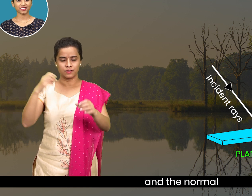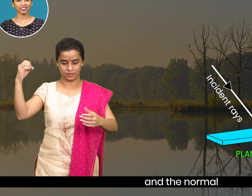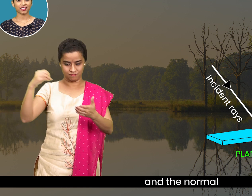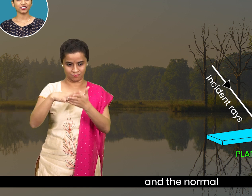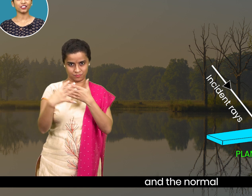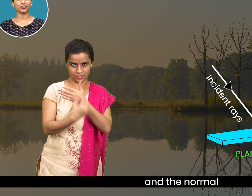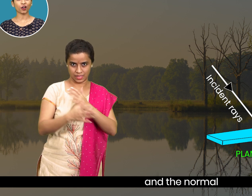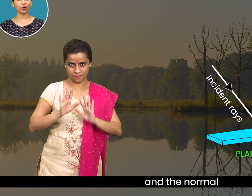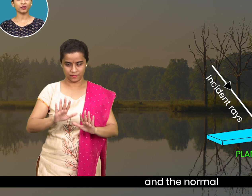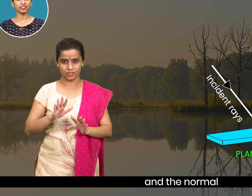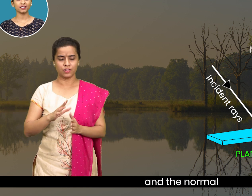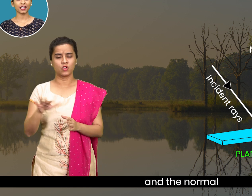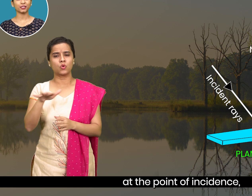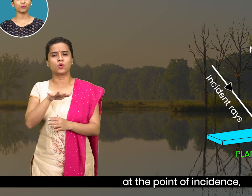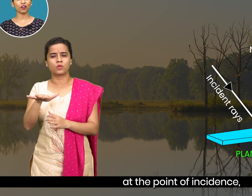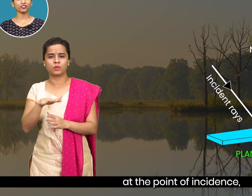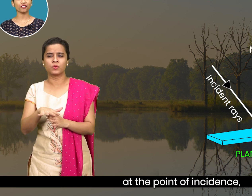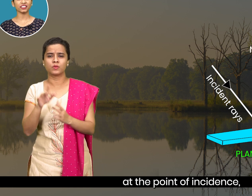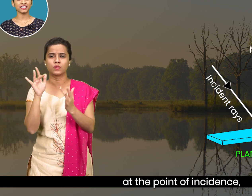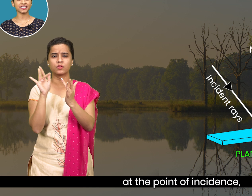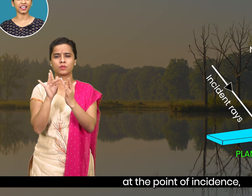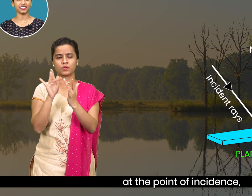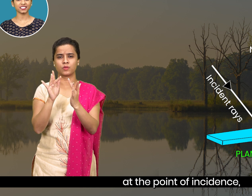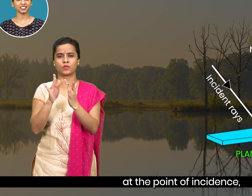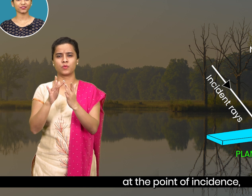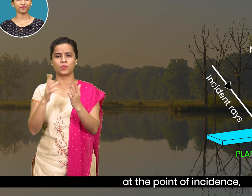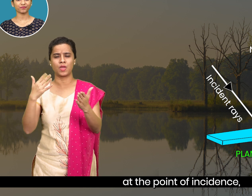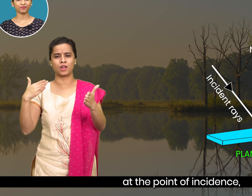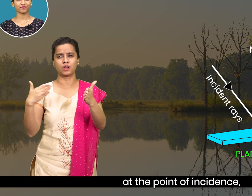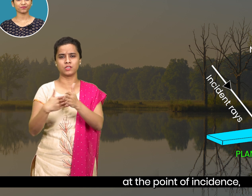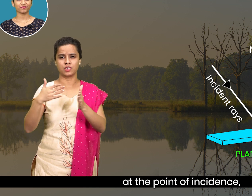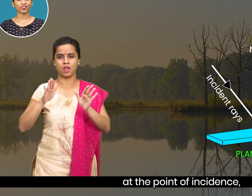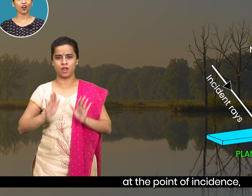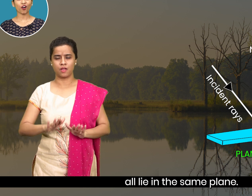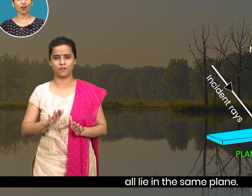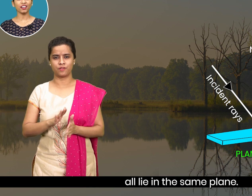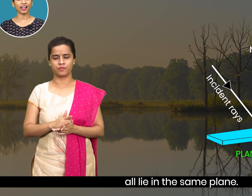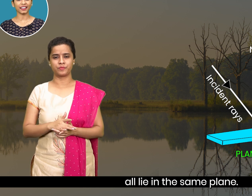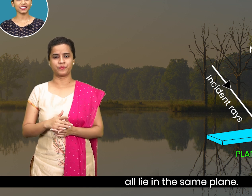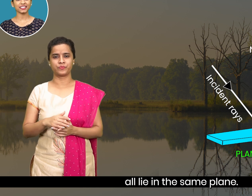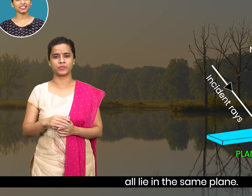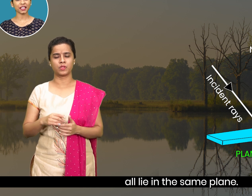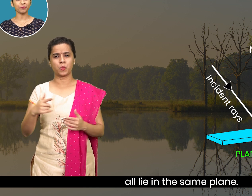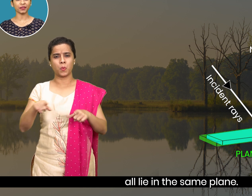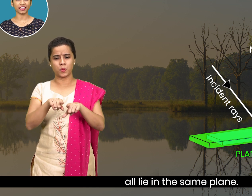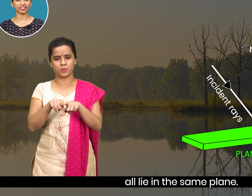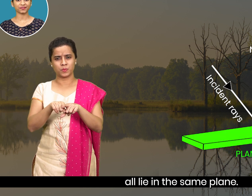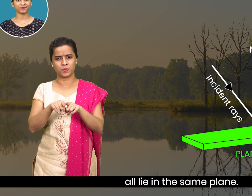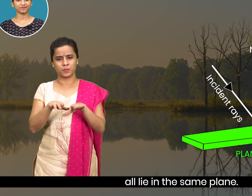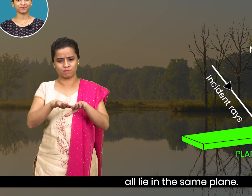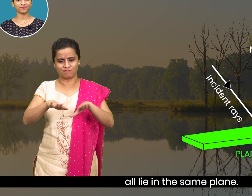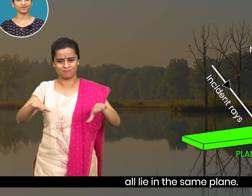and the normal at the point of incidence all lie in the same